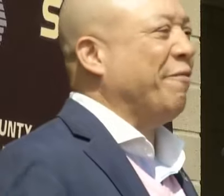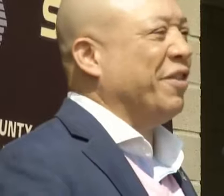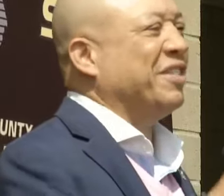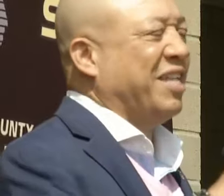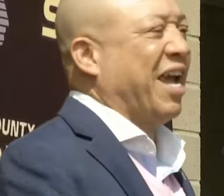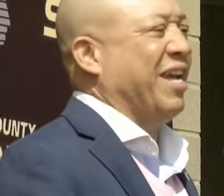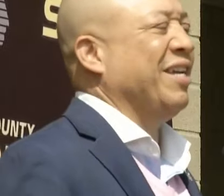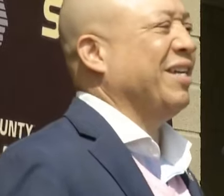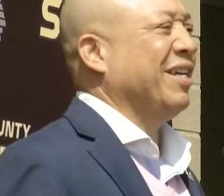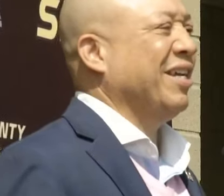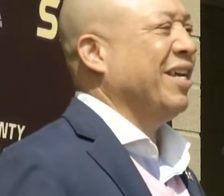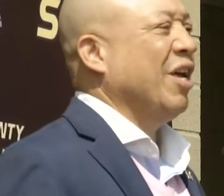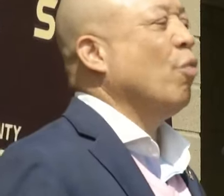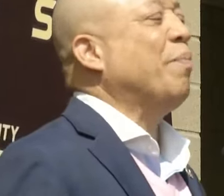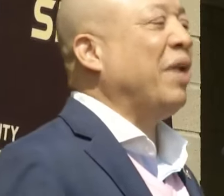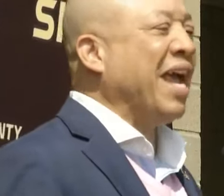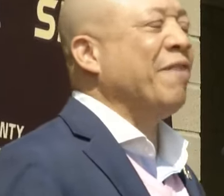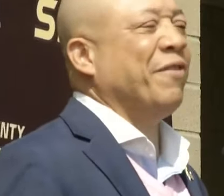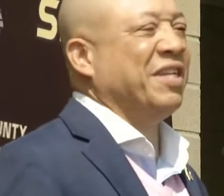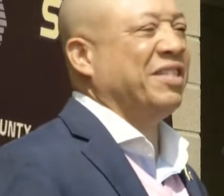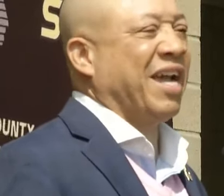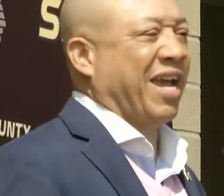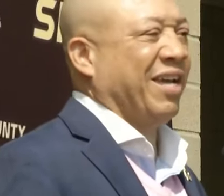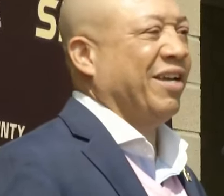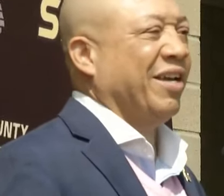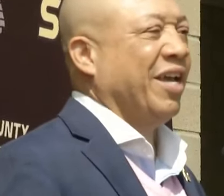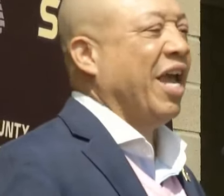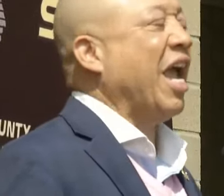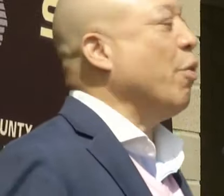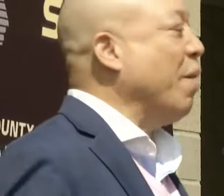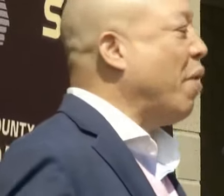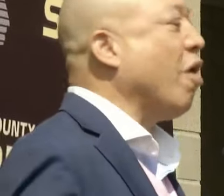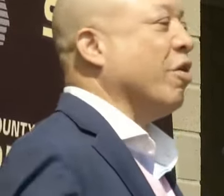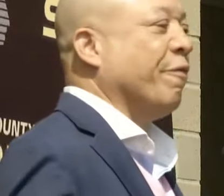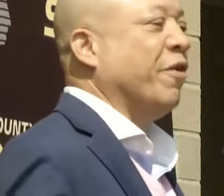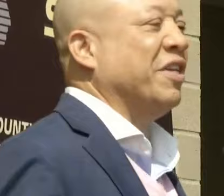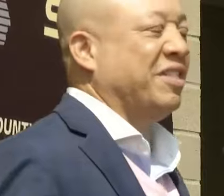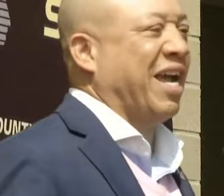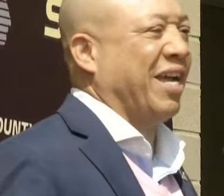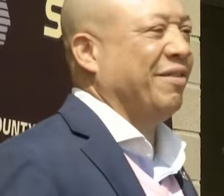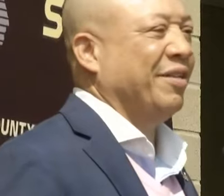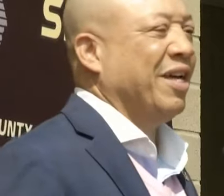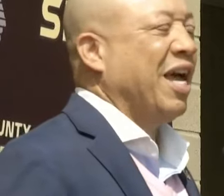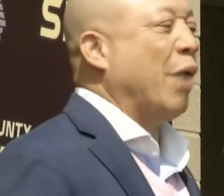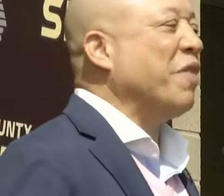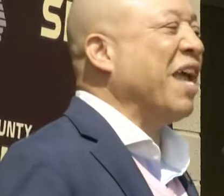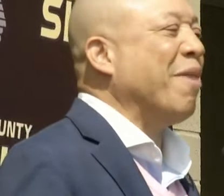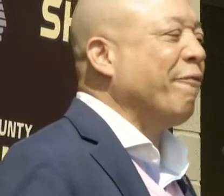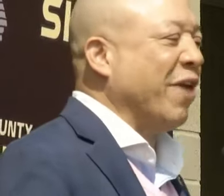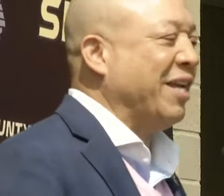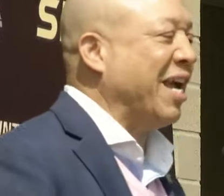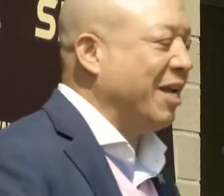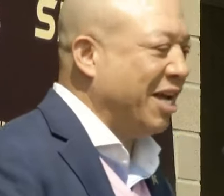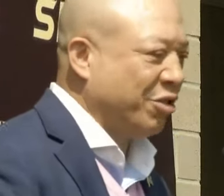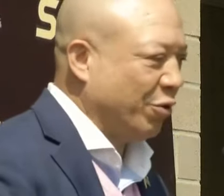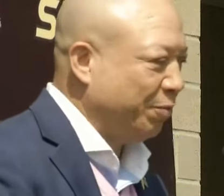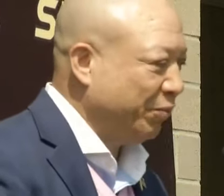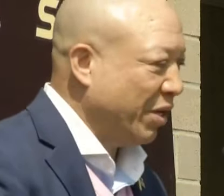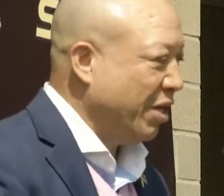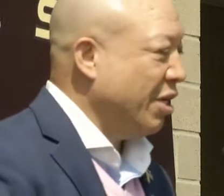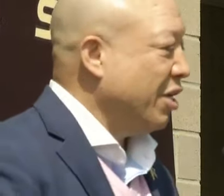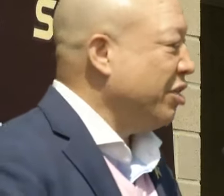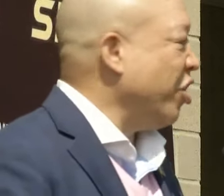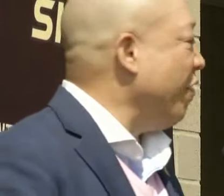you prayed for this day. We planned for this day. And we partnered for this day. I want to thank my friend Dana